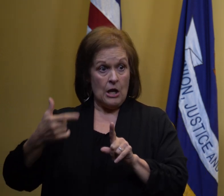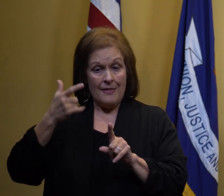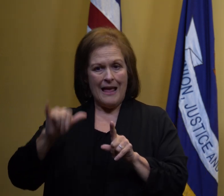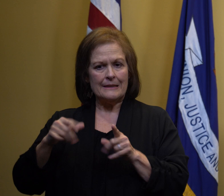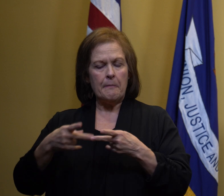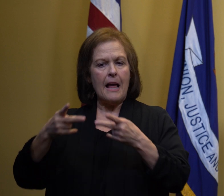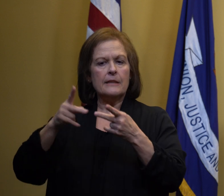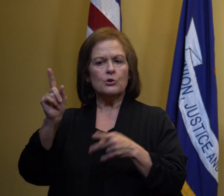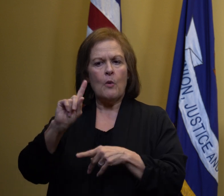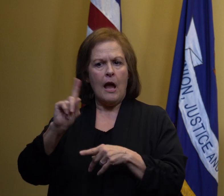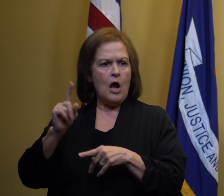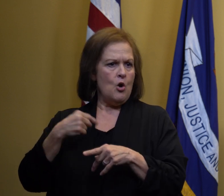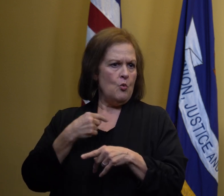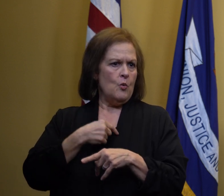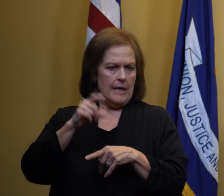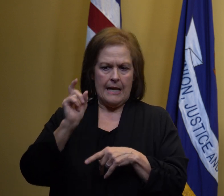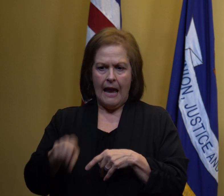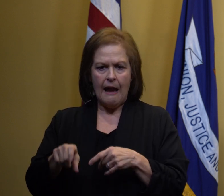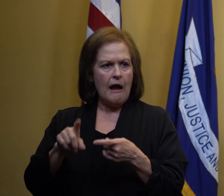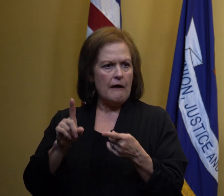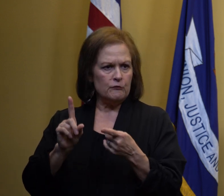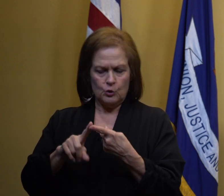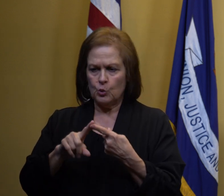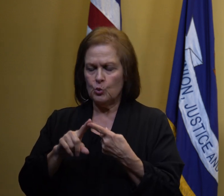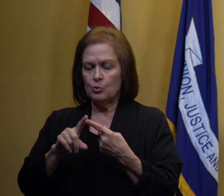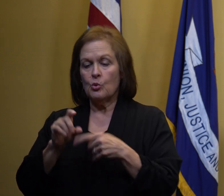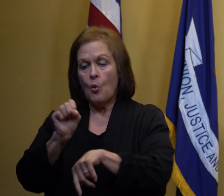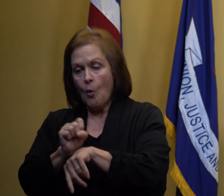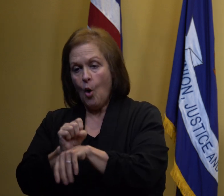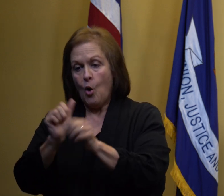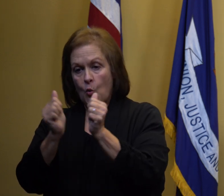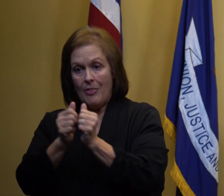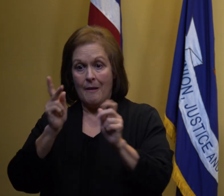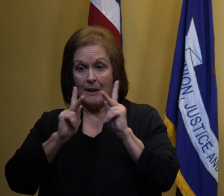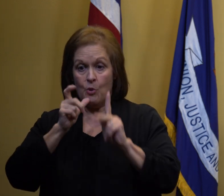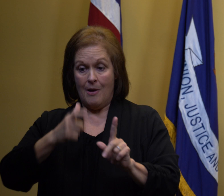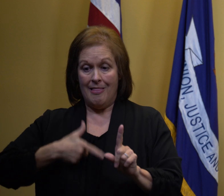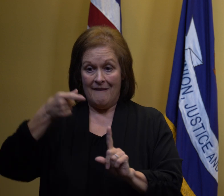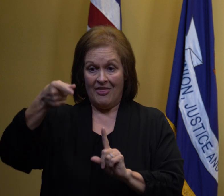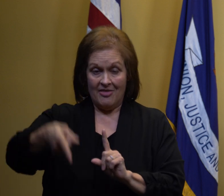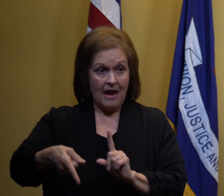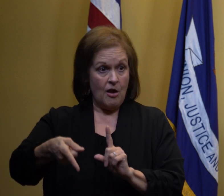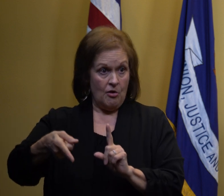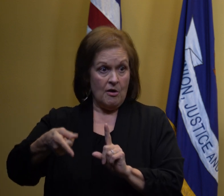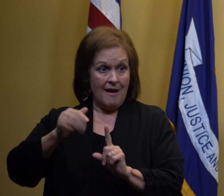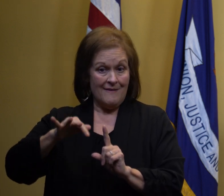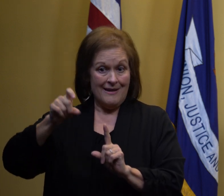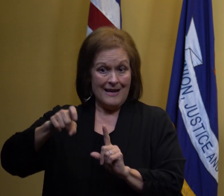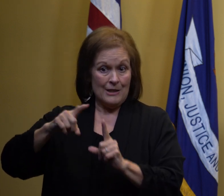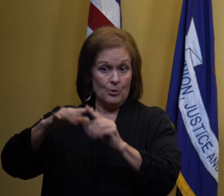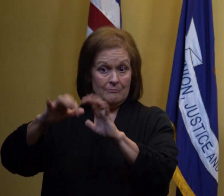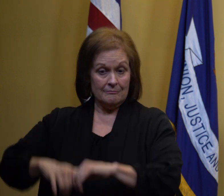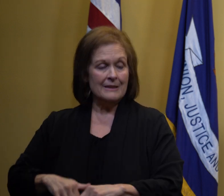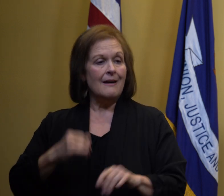decommission properties even across the river with working with tenants. We will continue to work with tenants, whether they're Park Fontaine or any